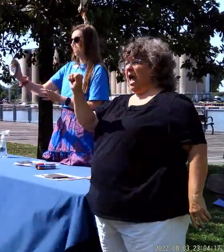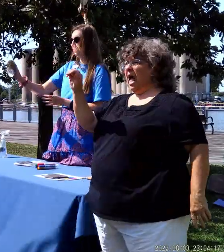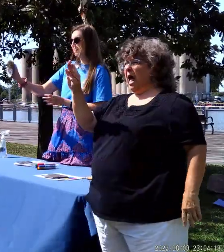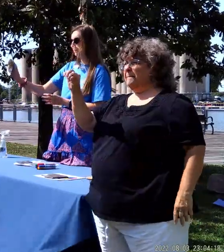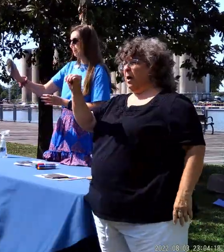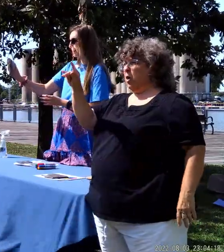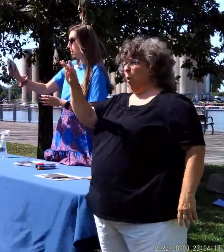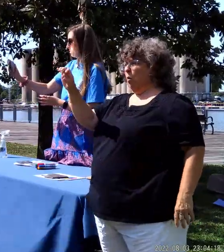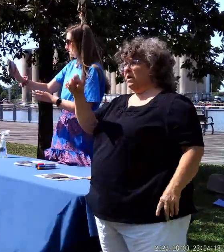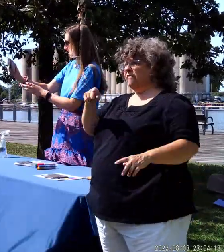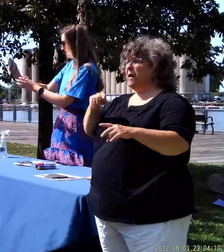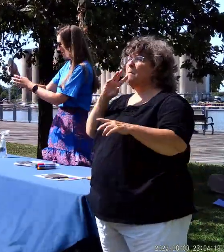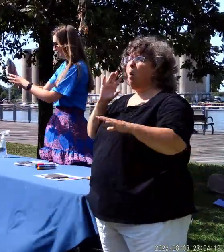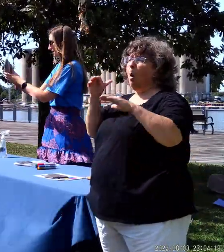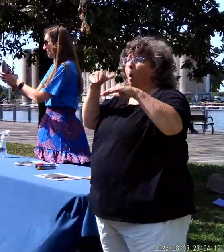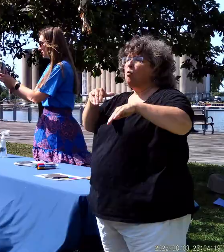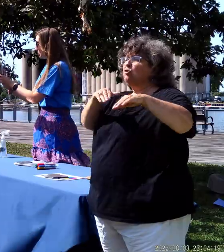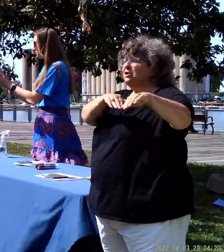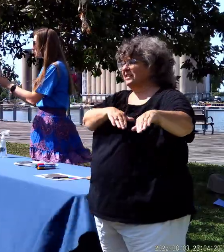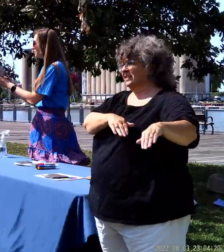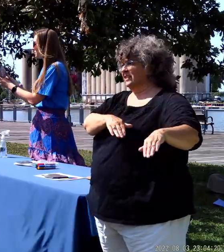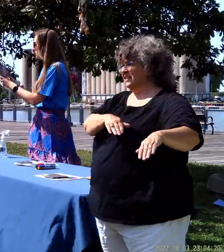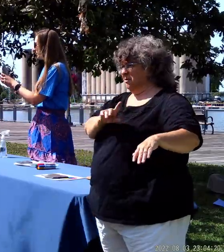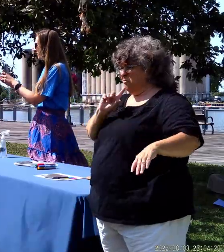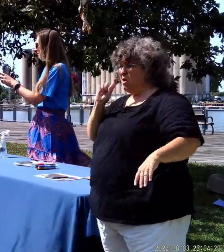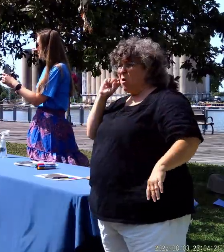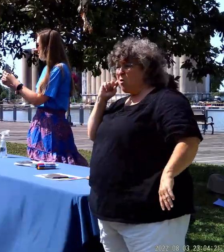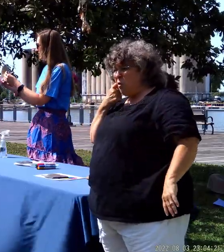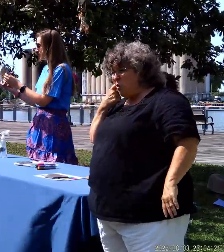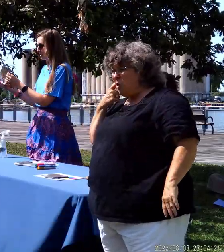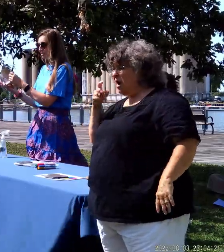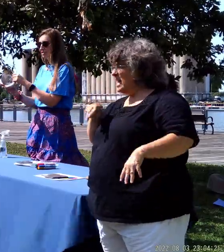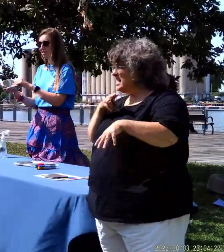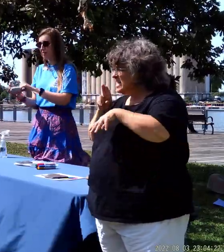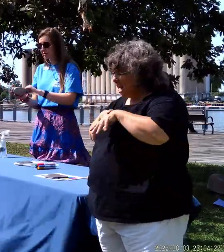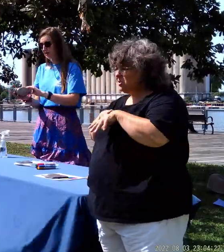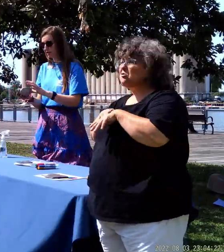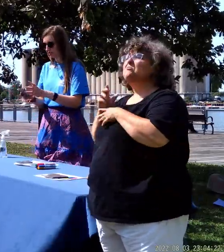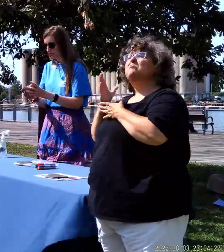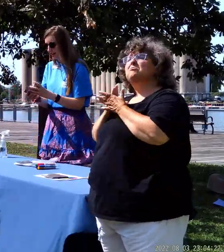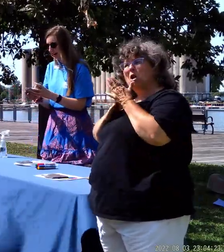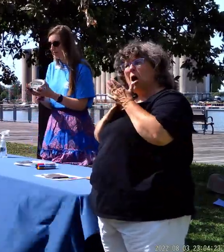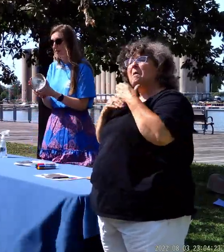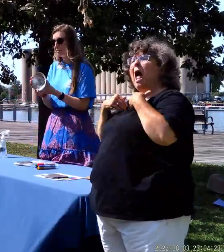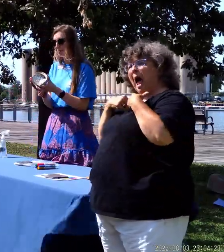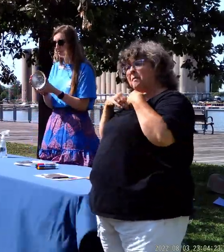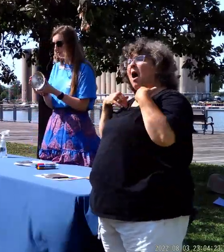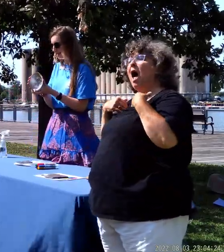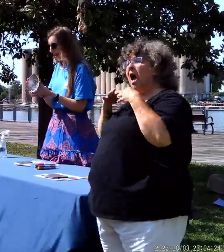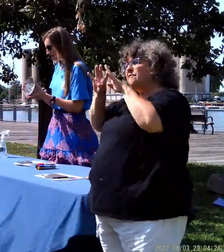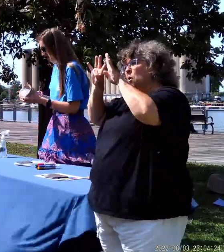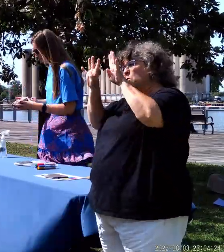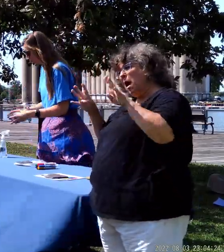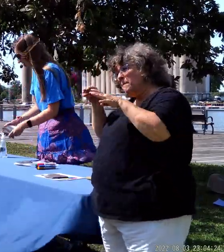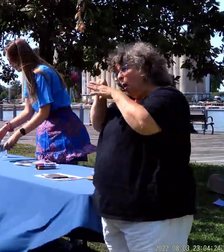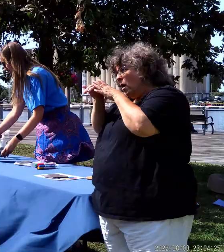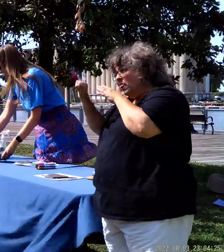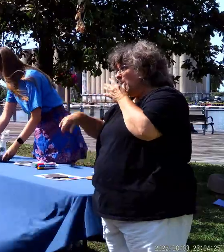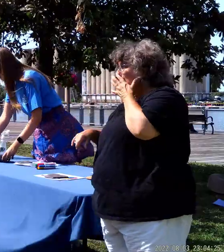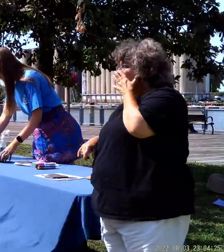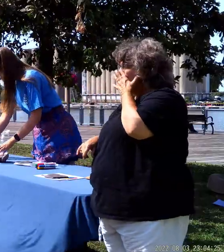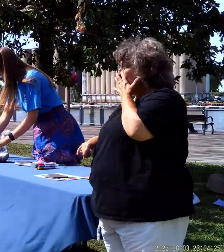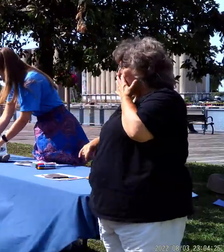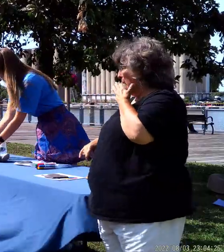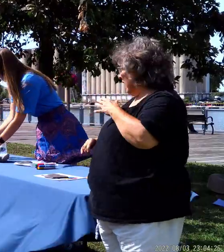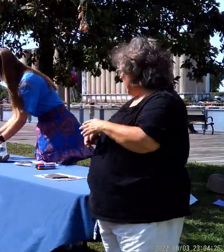abalone shell. This is from the ocean. So it's really cool that even in nature, some creatures have rainbows inside of them.